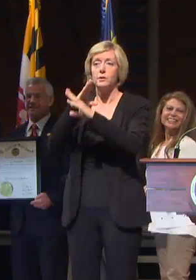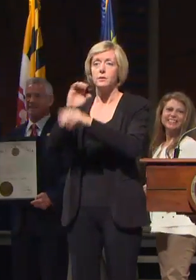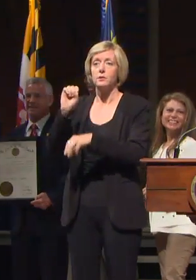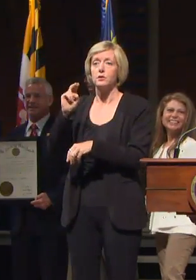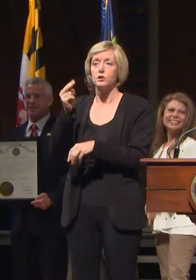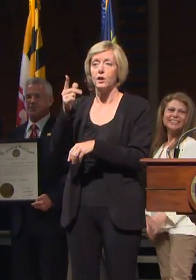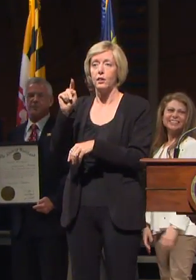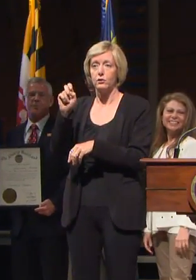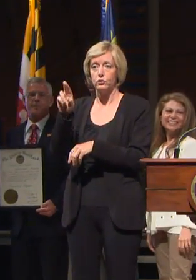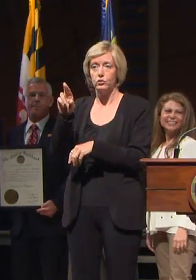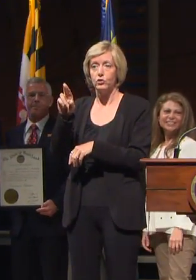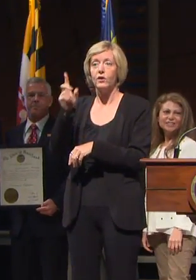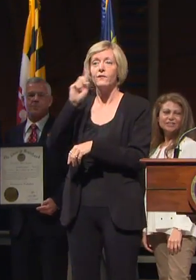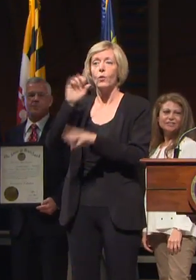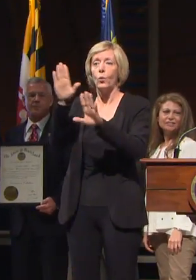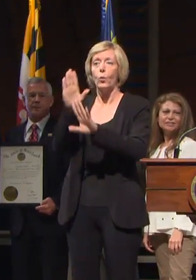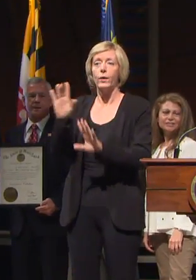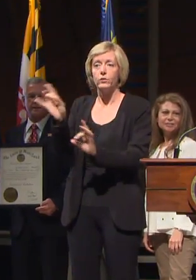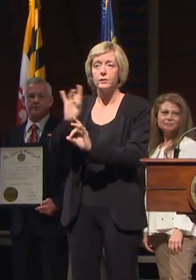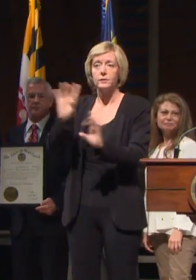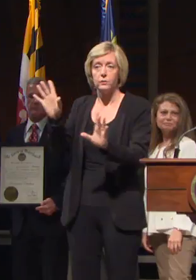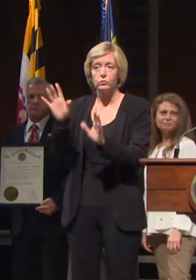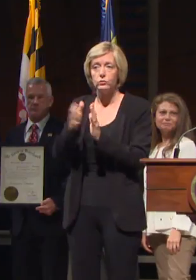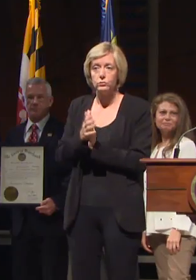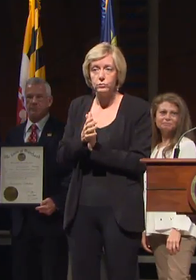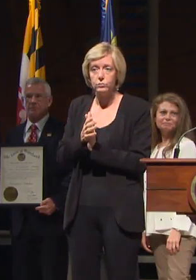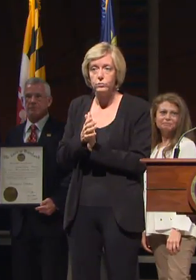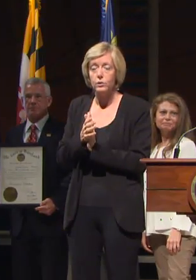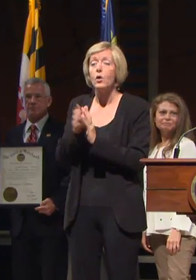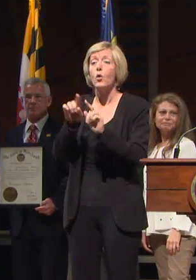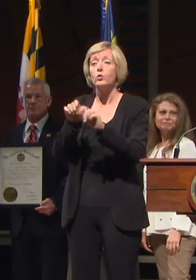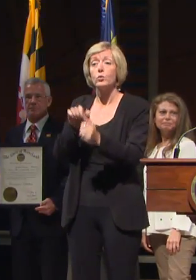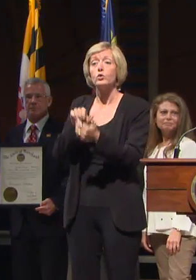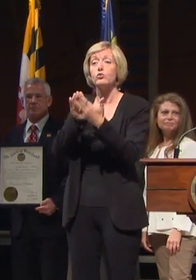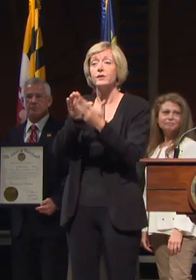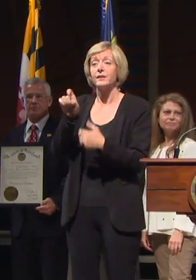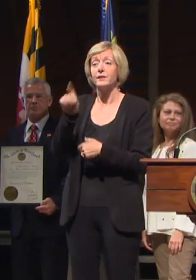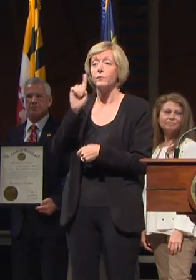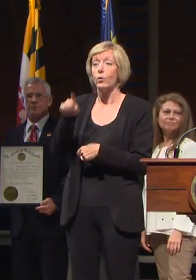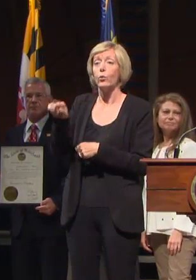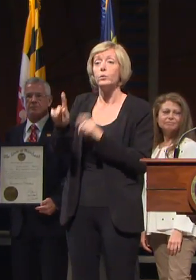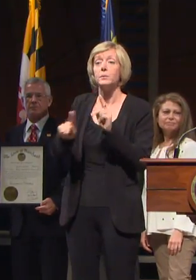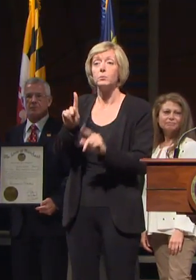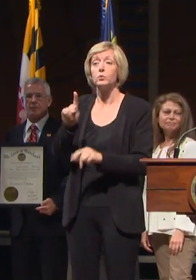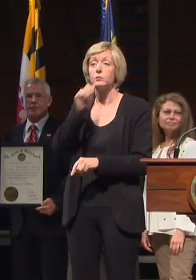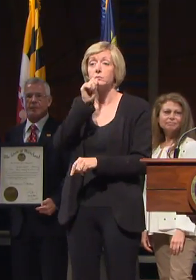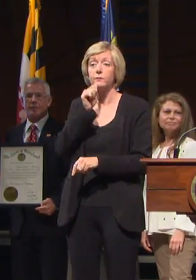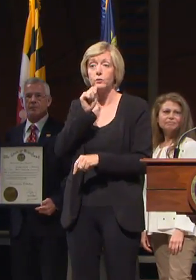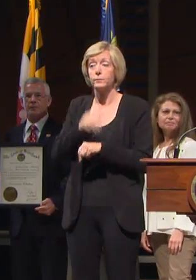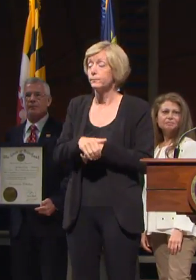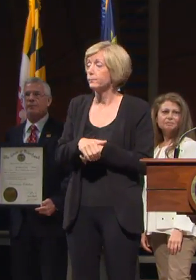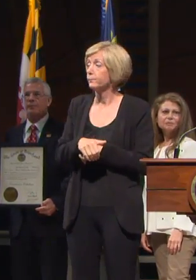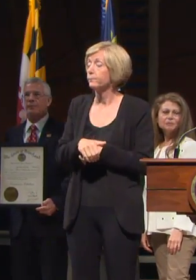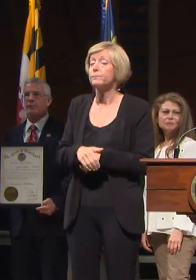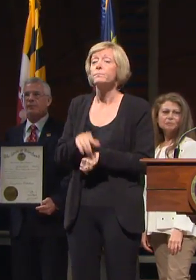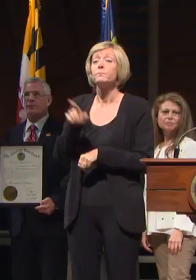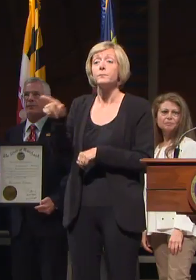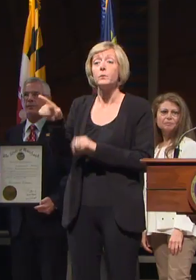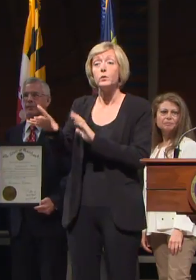in response to weather disasters in the community and addressing the needs of persons in distress. He has served as an